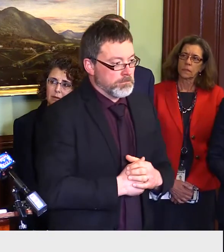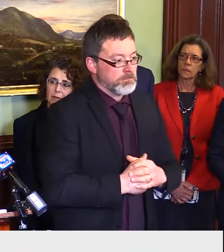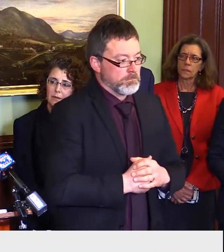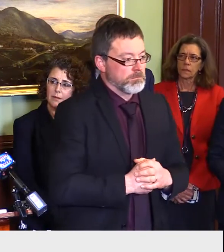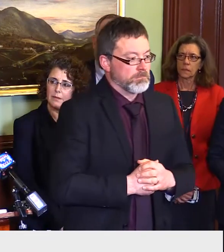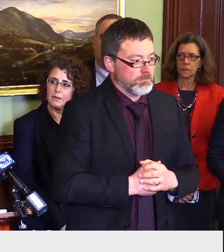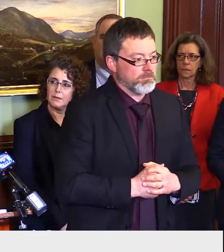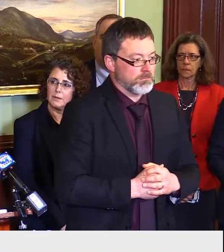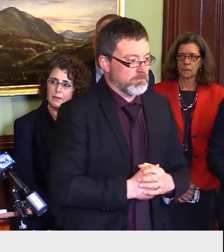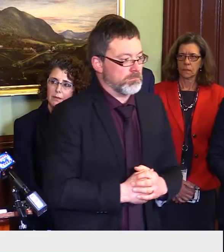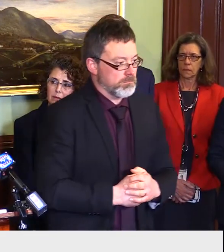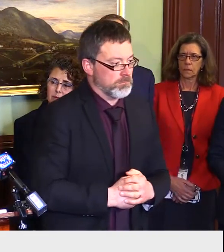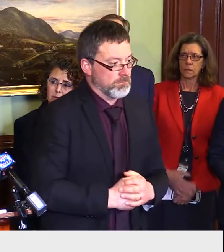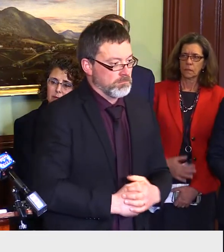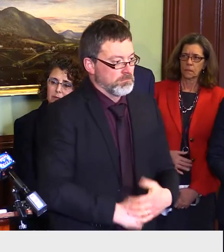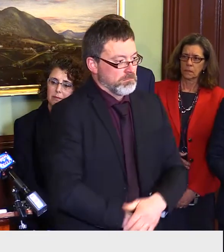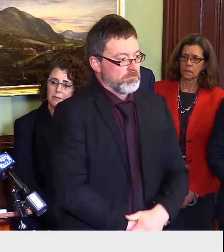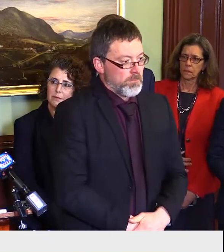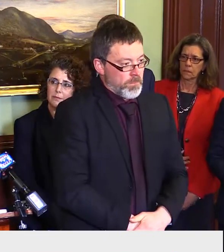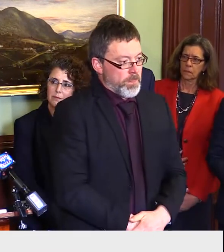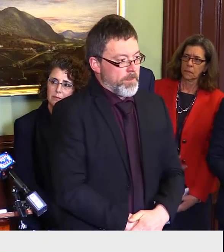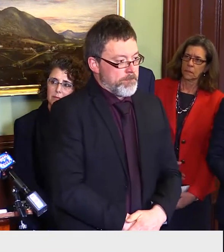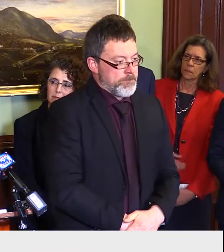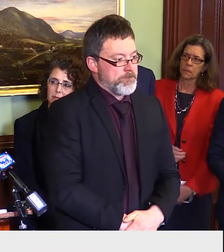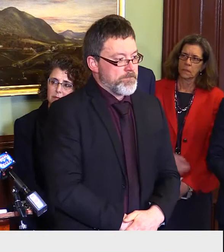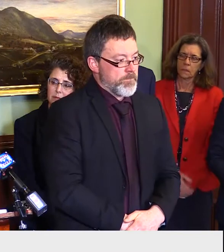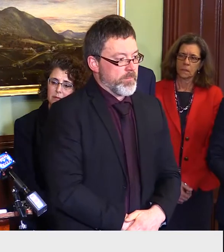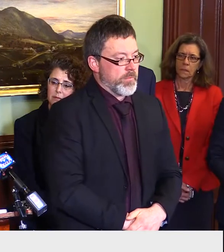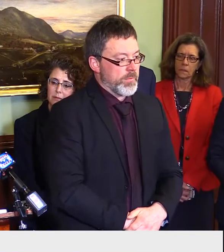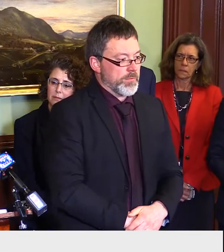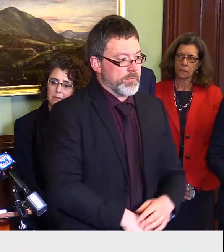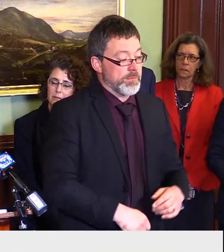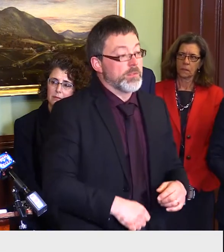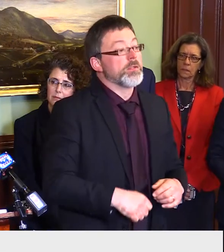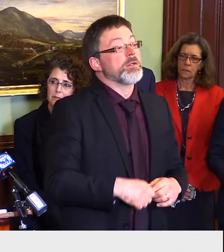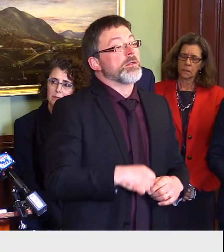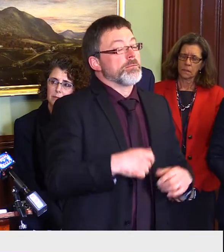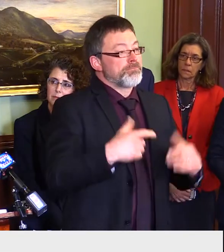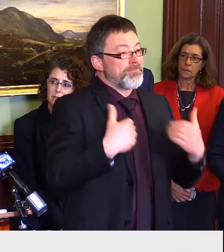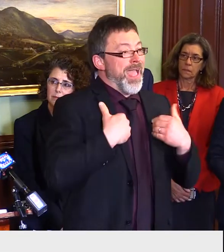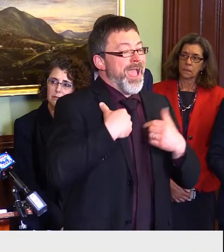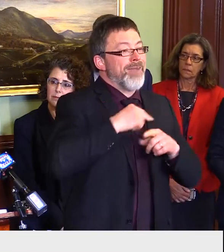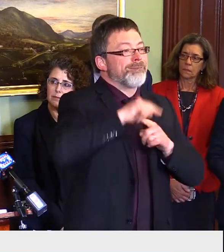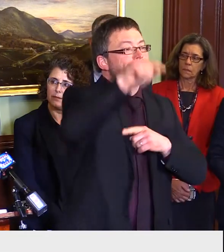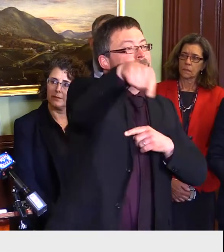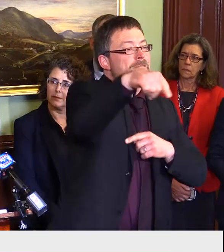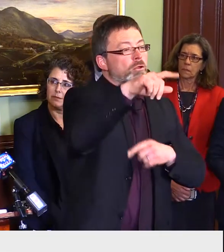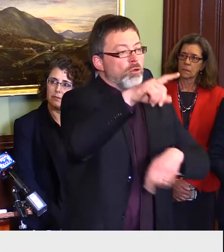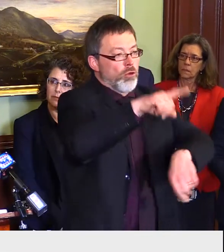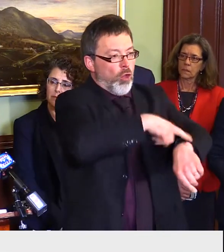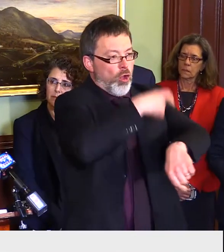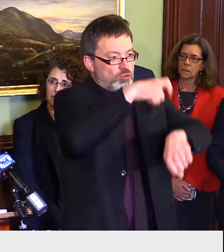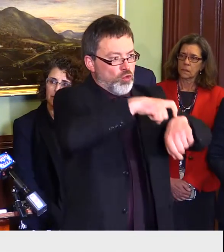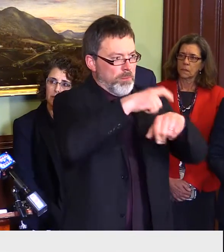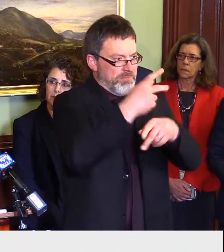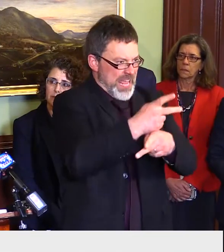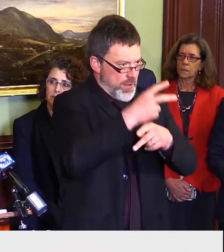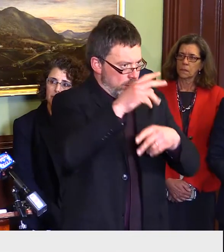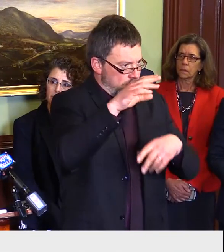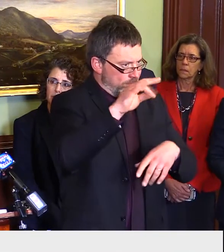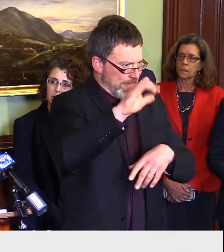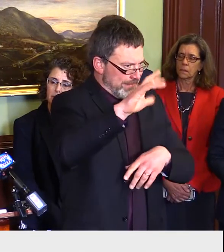and terminally ill loved ones. I know this will be very difficult for everyone